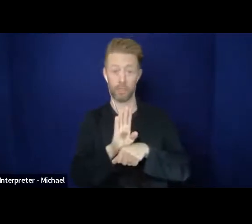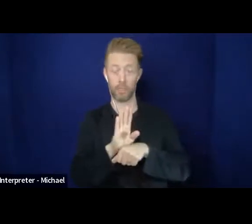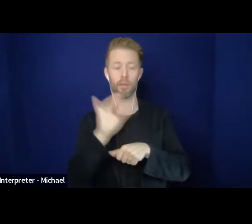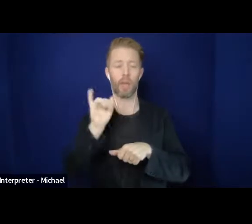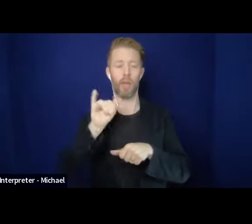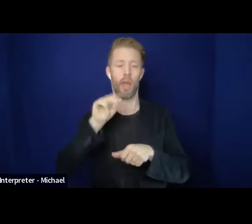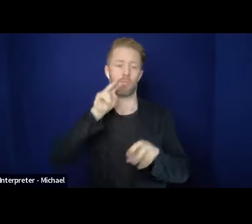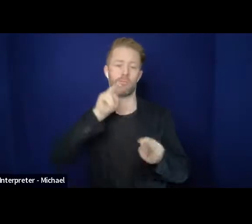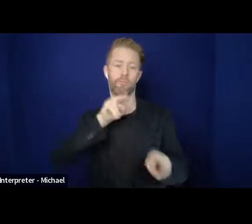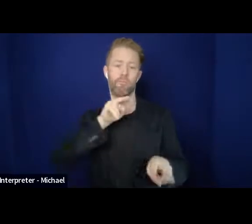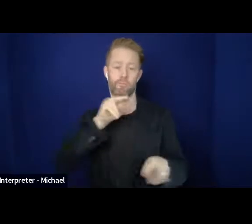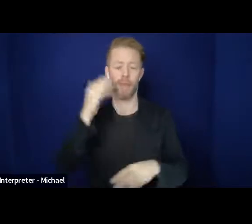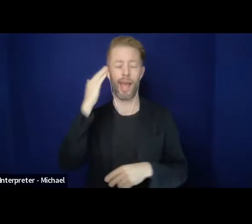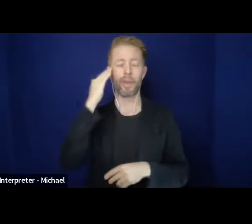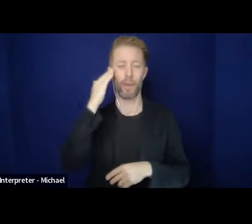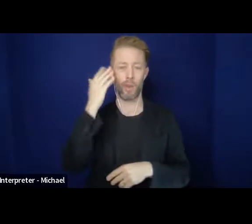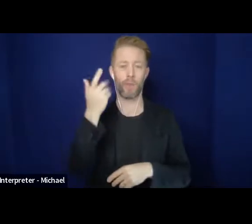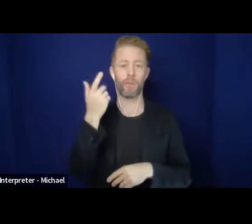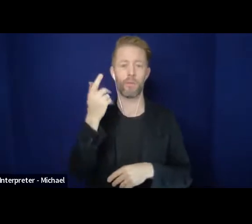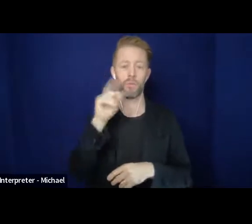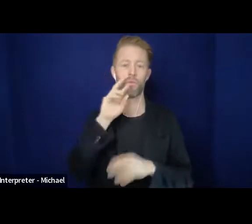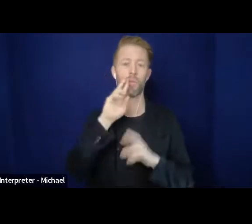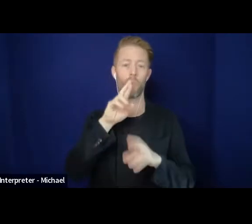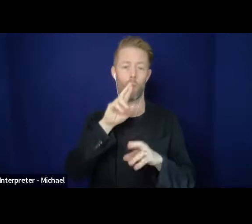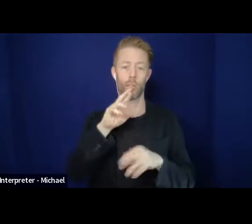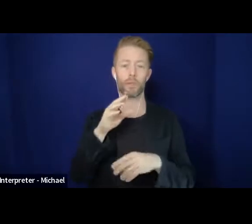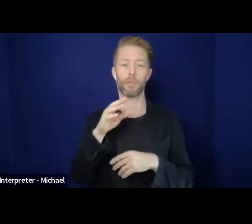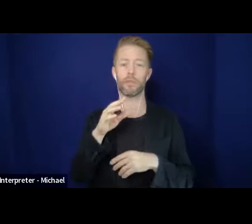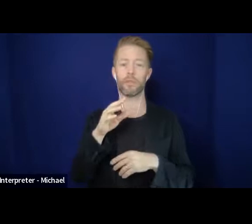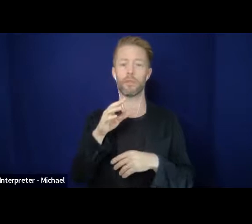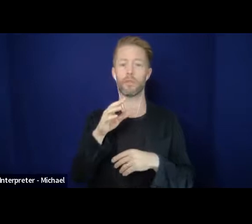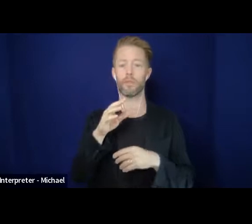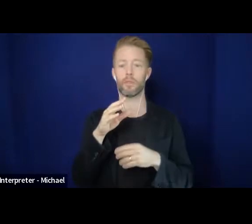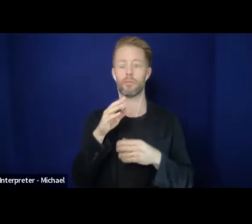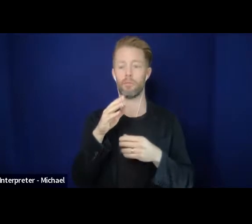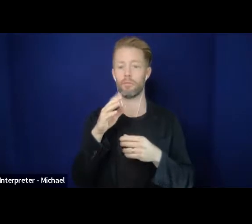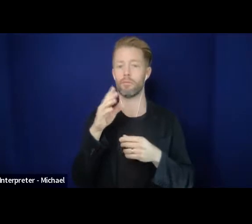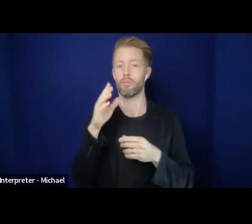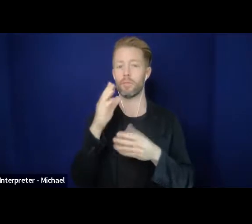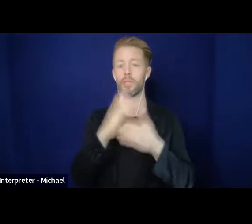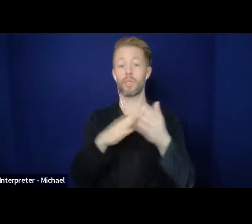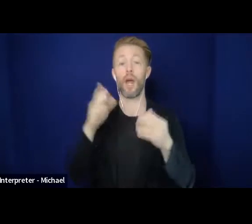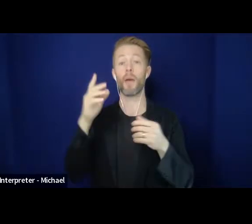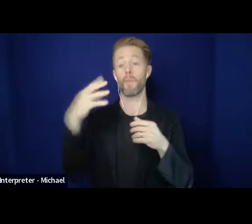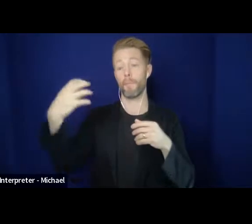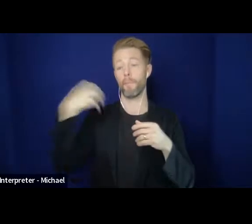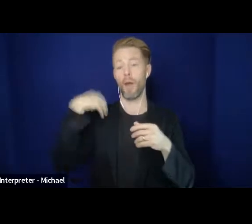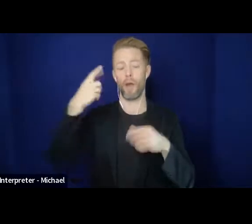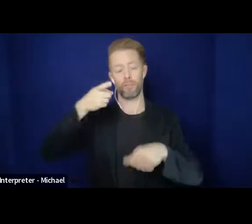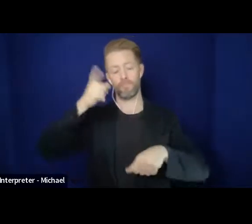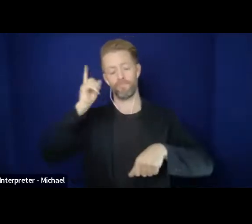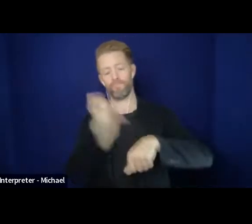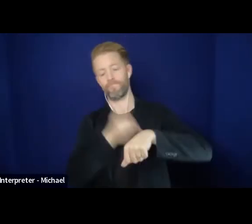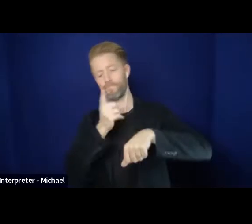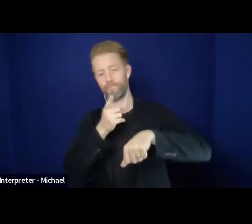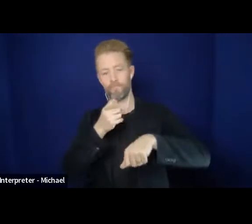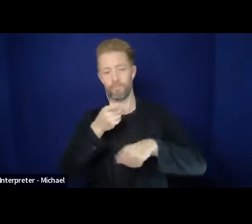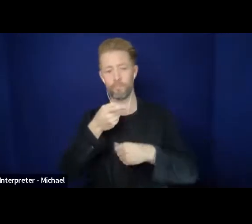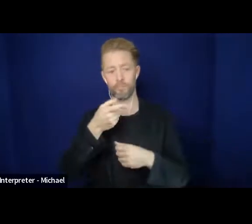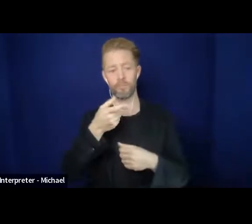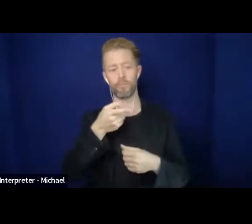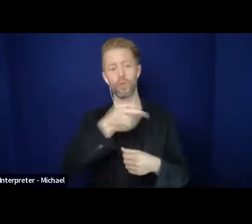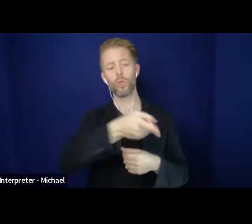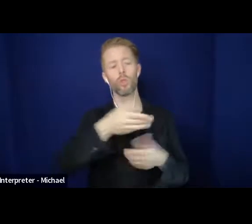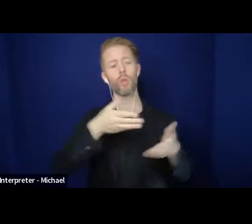that, I know there have been reports of people who have been monitored and reprimanded for having let their Microsoft